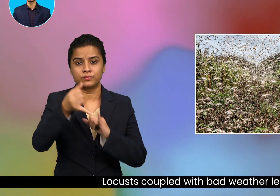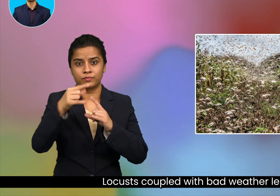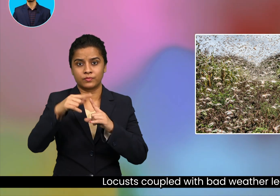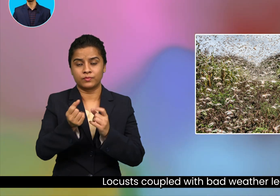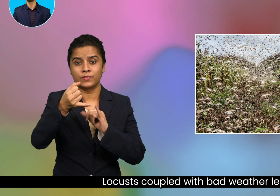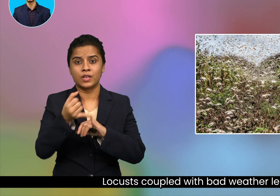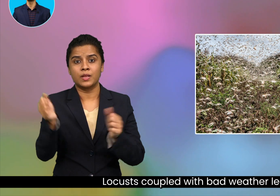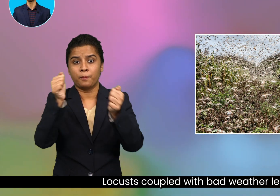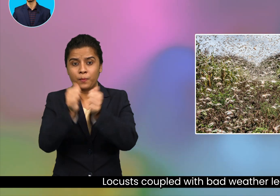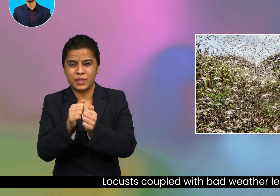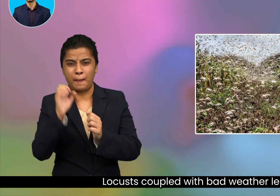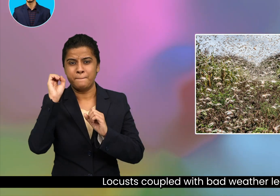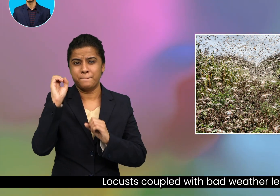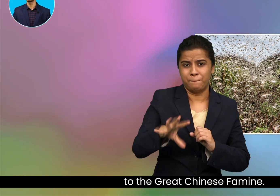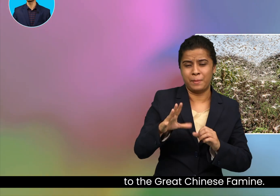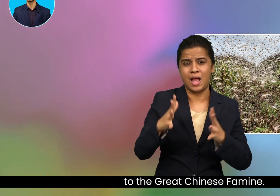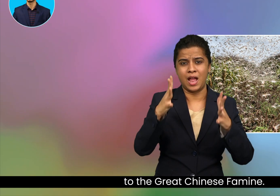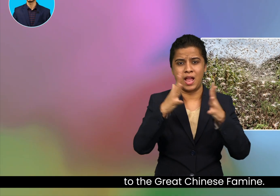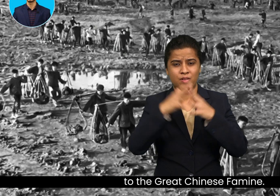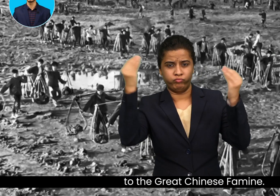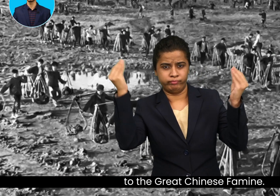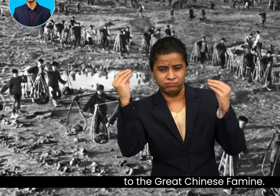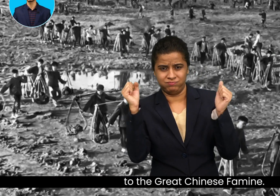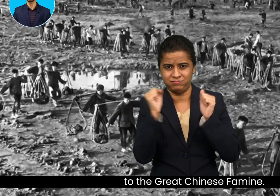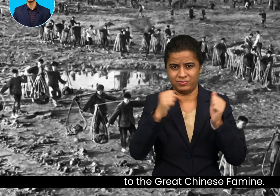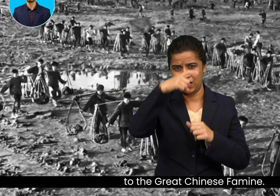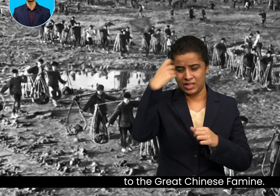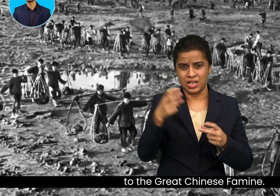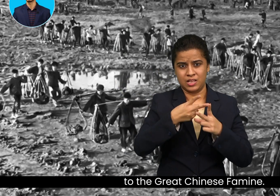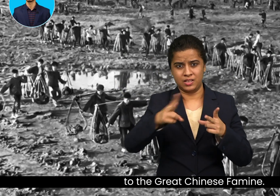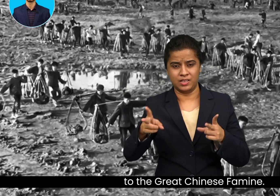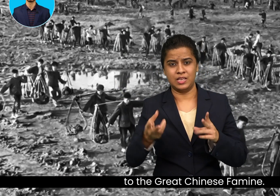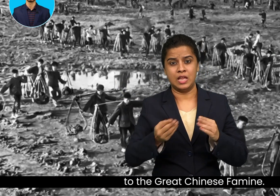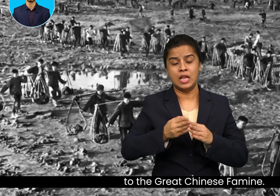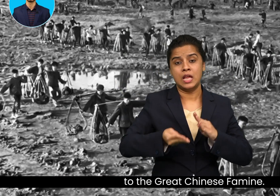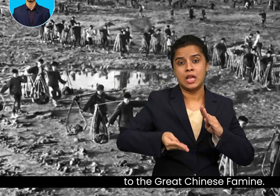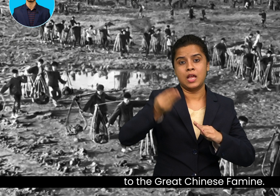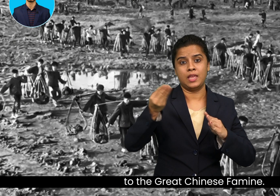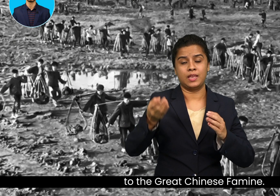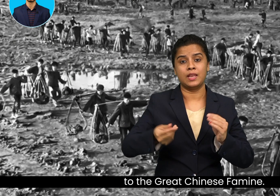Locusts coupled with bad weather led to the Great Chinese Famine.